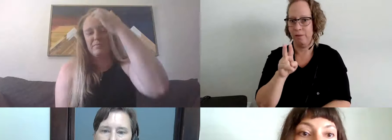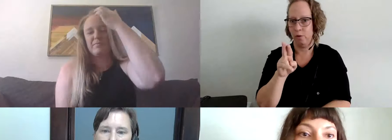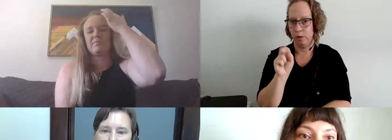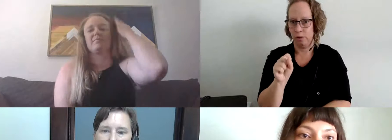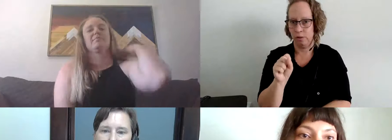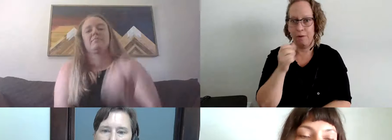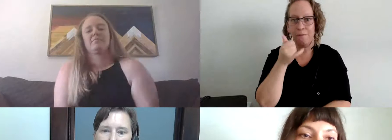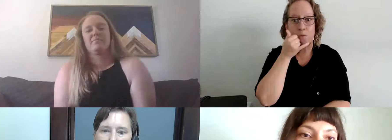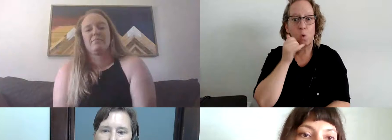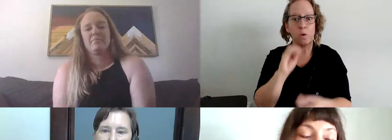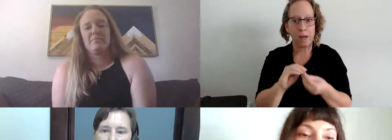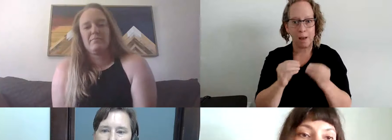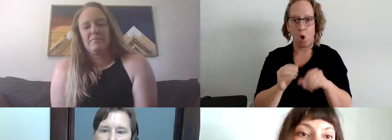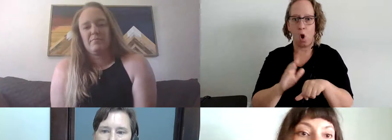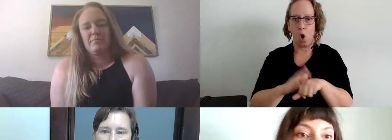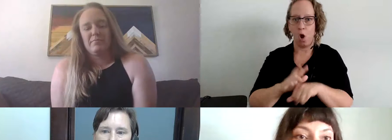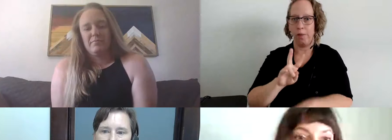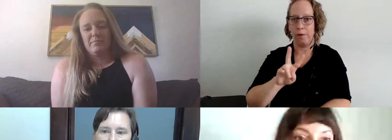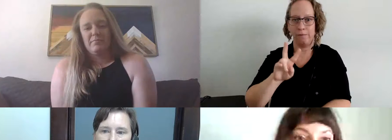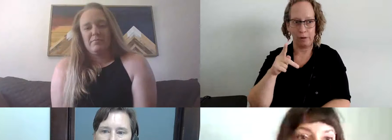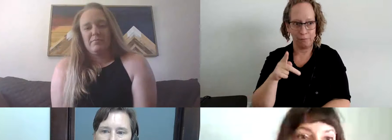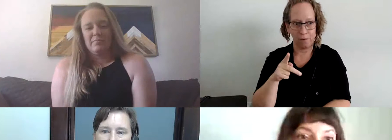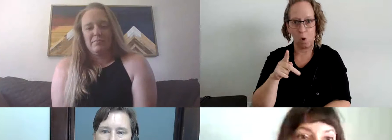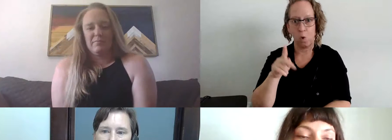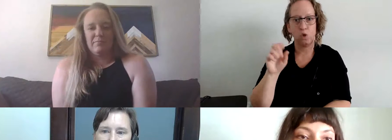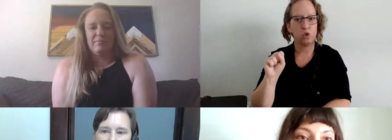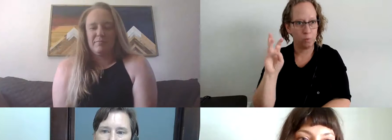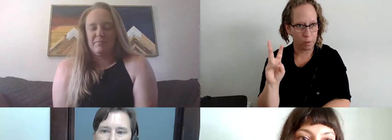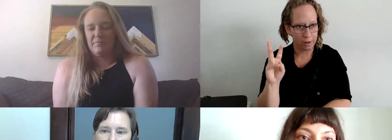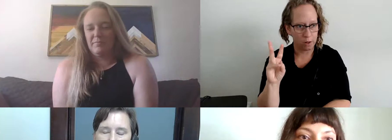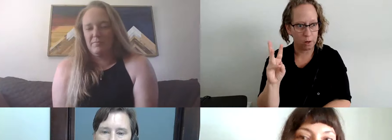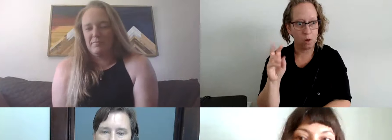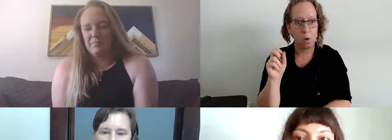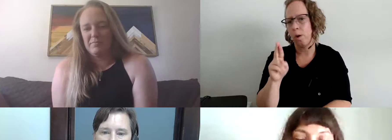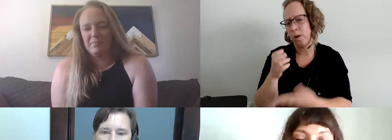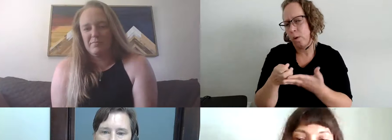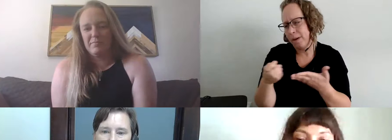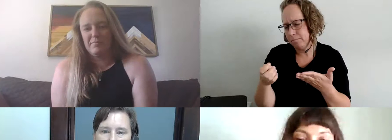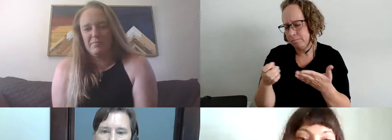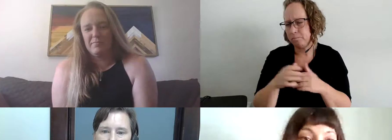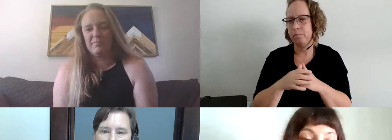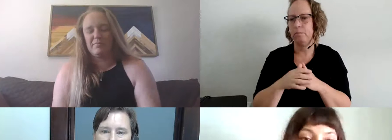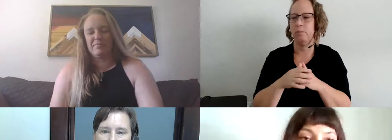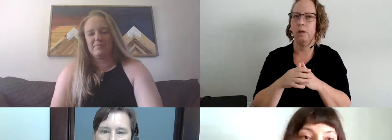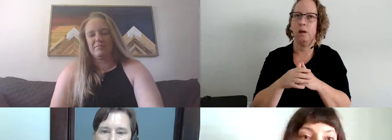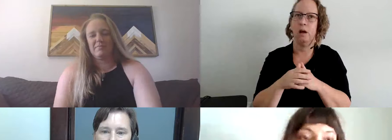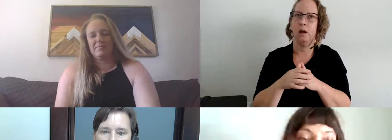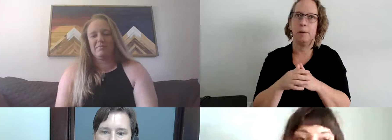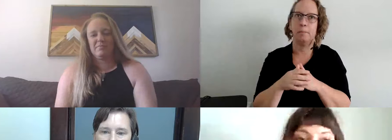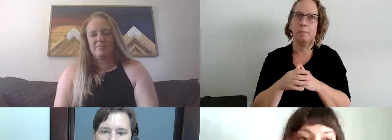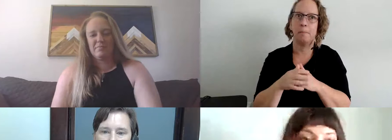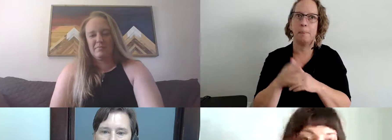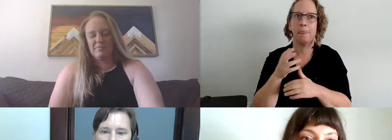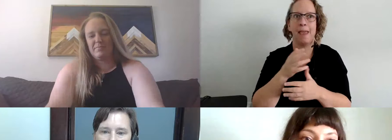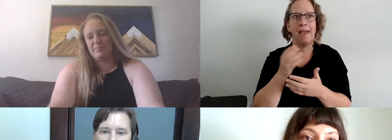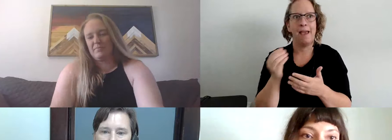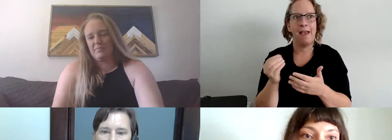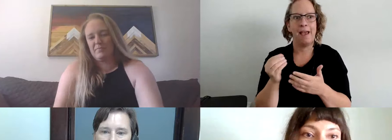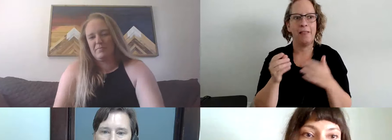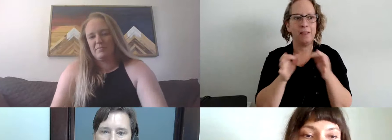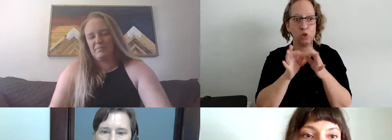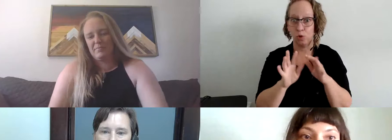service phone number on their video phone software or equipment. And and then the